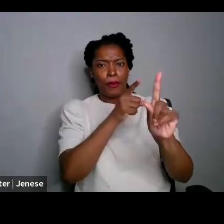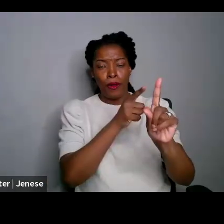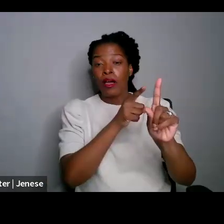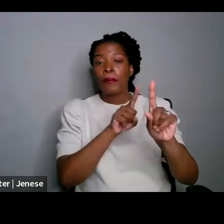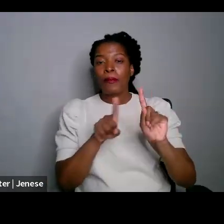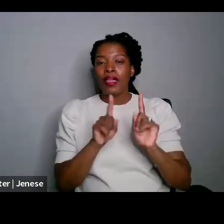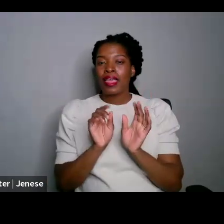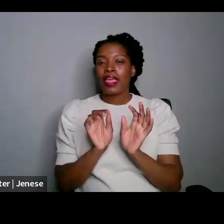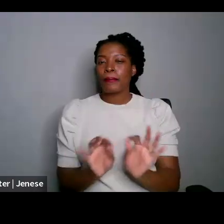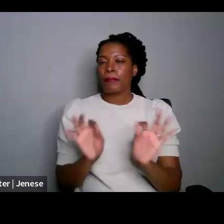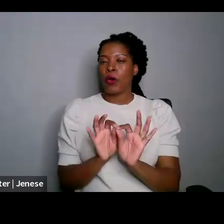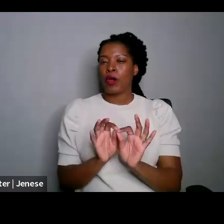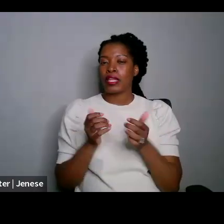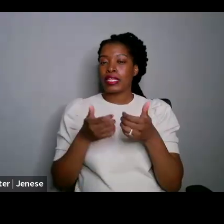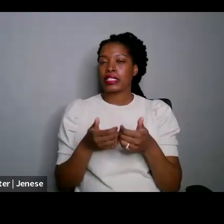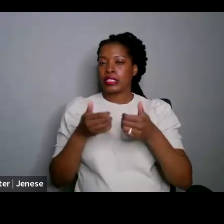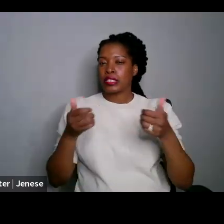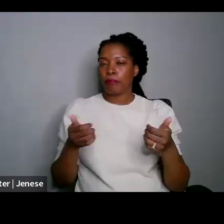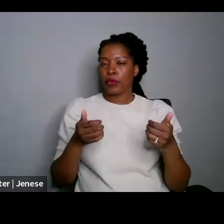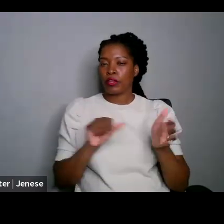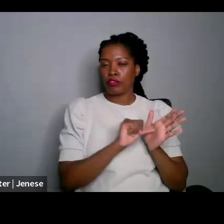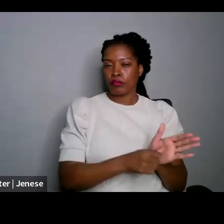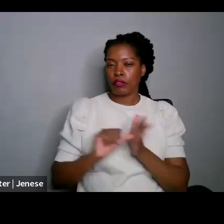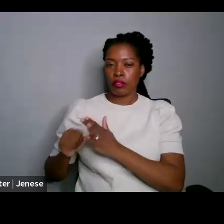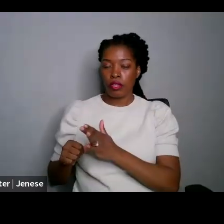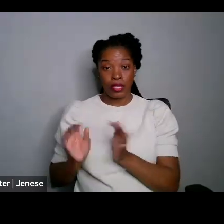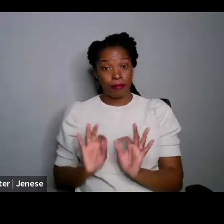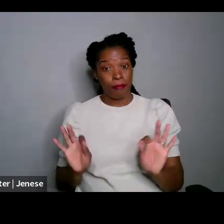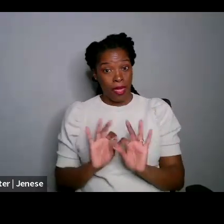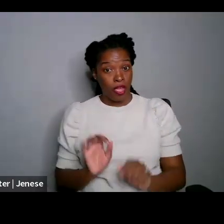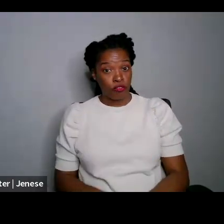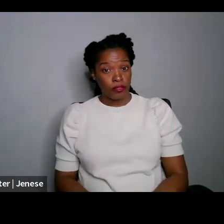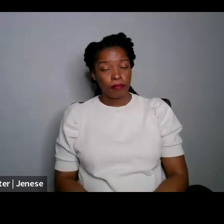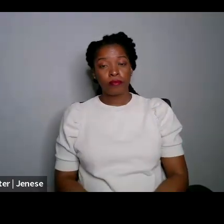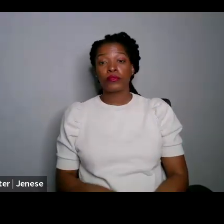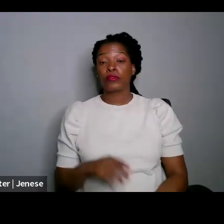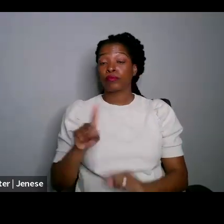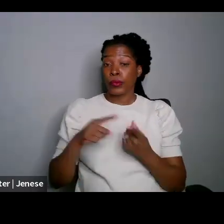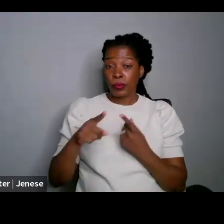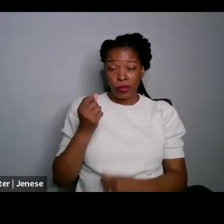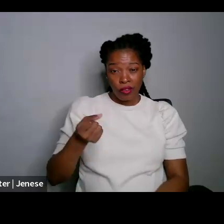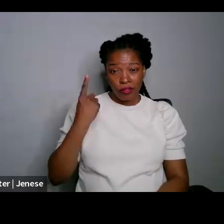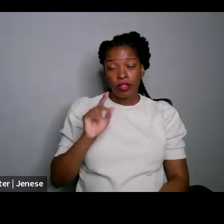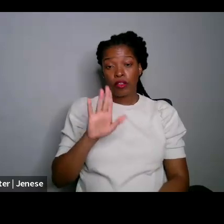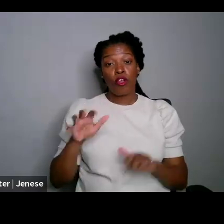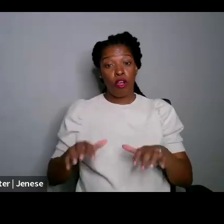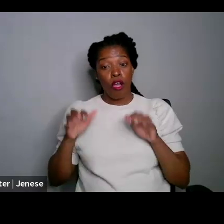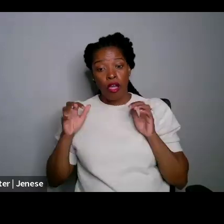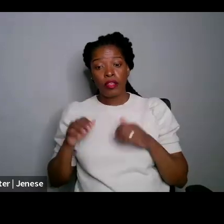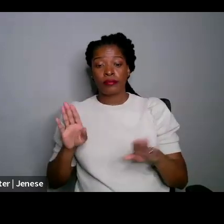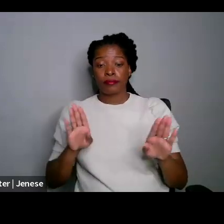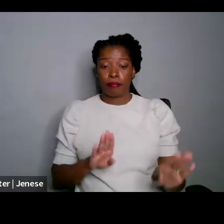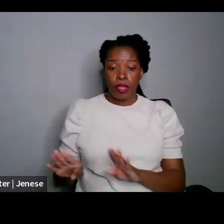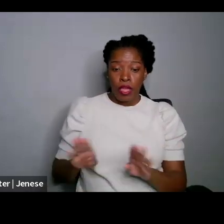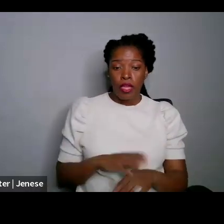matters. So once you understand your audience's behaviors, needs, and pain points, you can start to build that content that